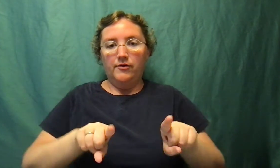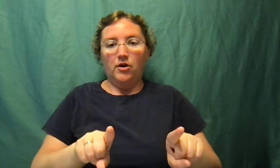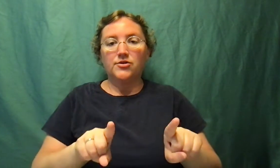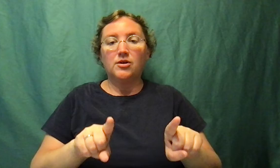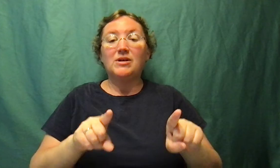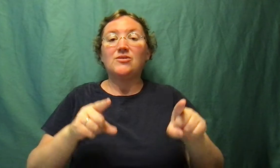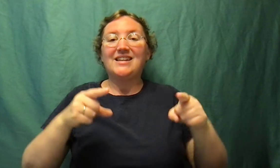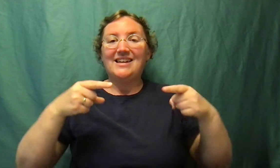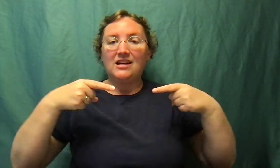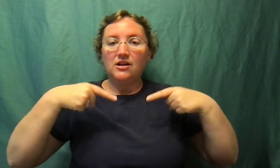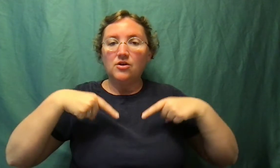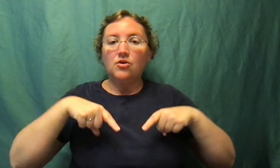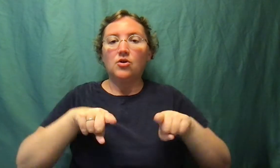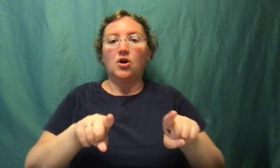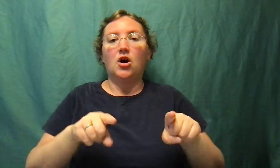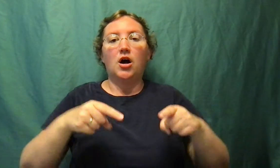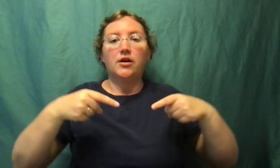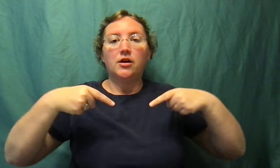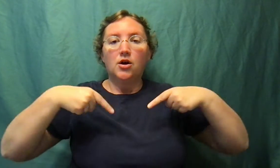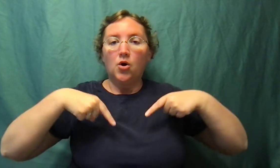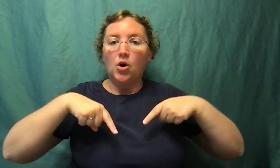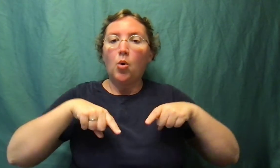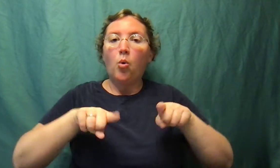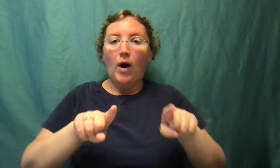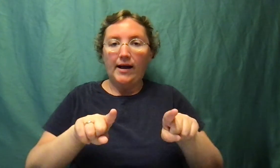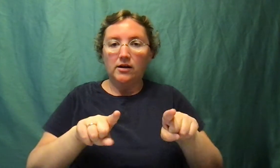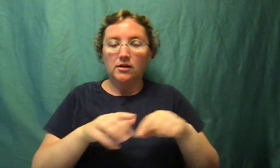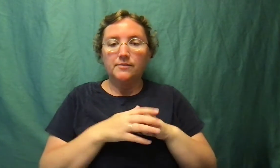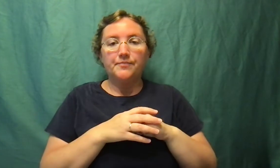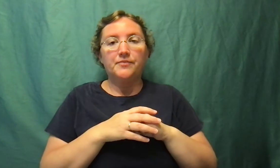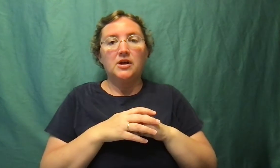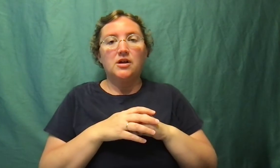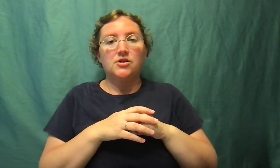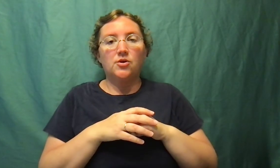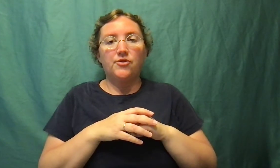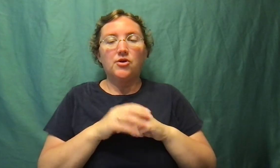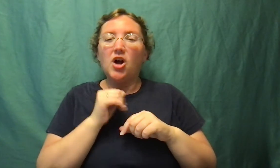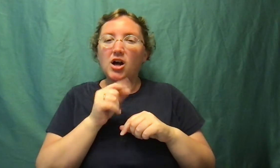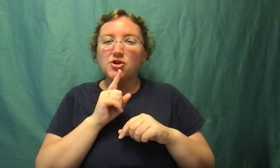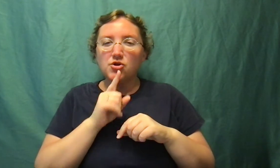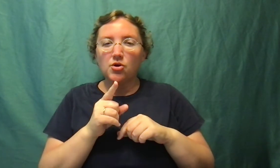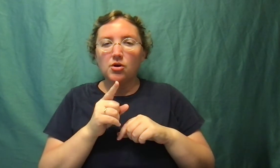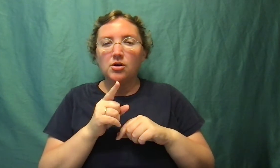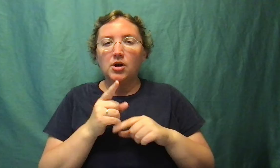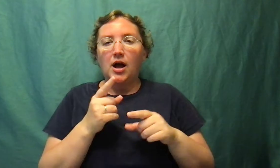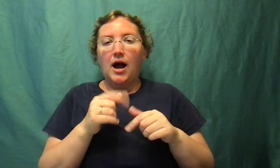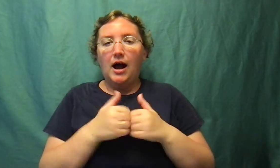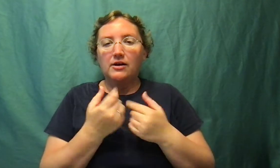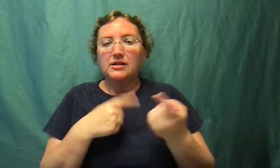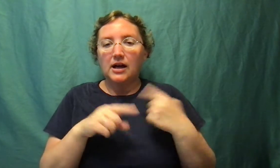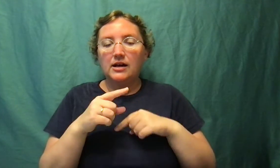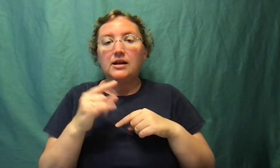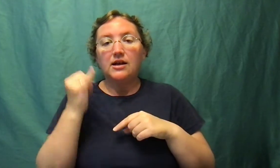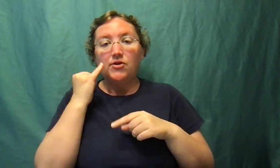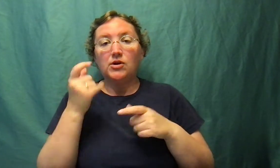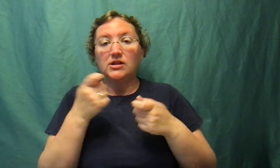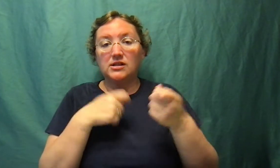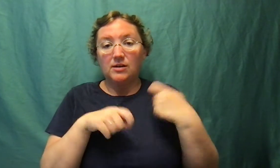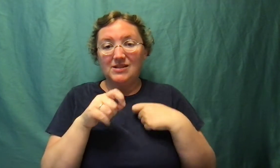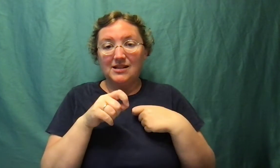Also can be used in or on or while. So if you're not sure how to sign it, if you can